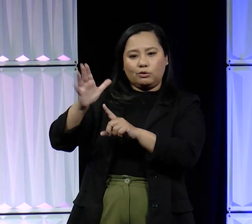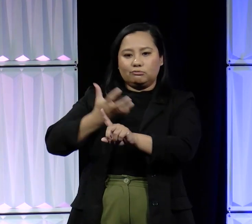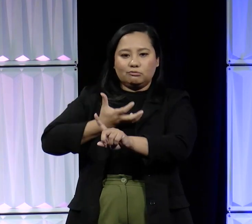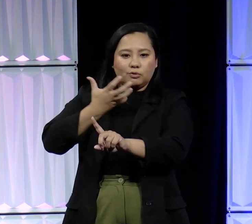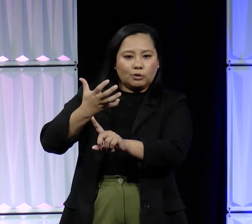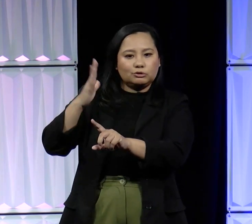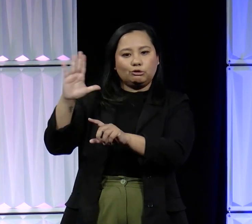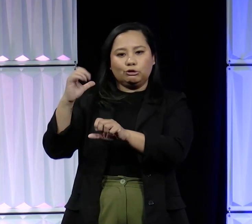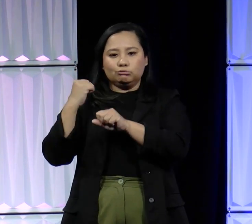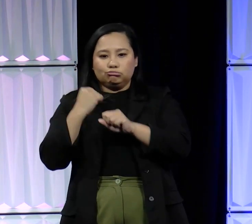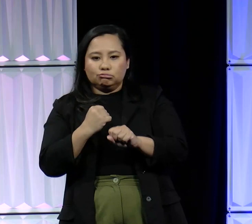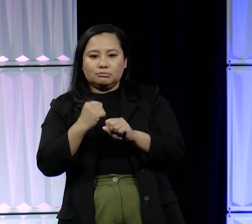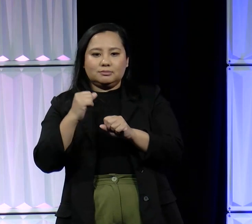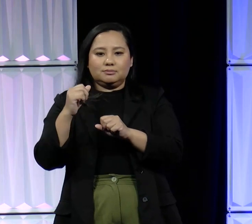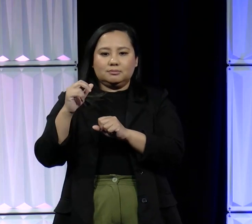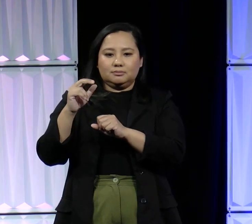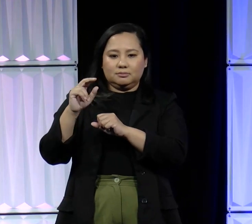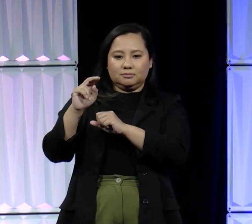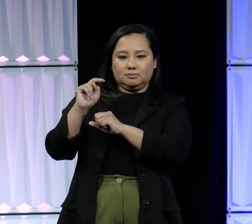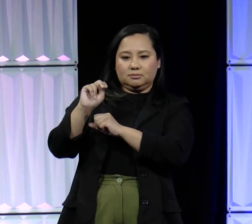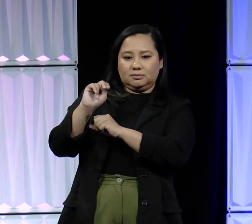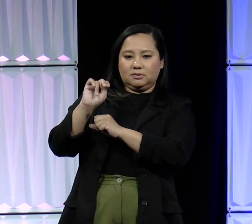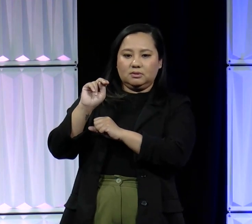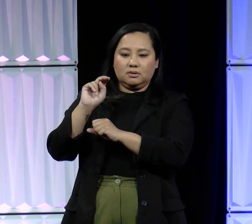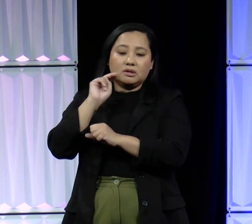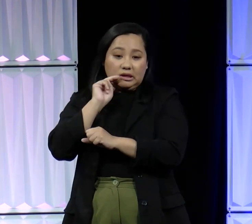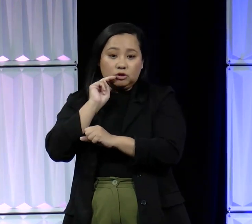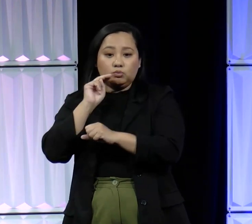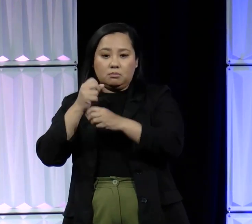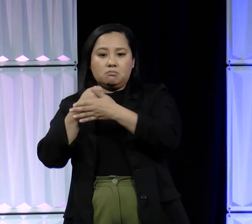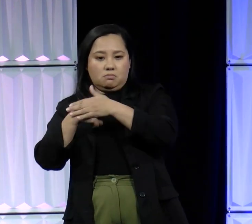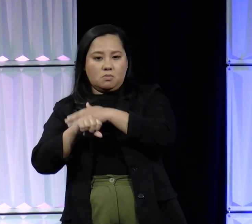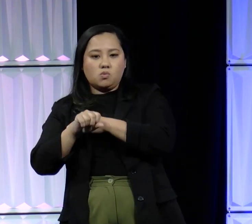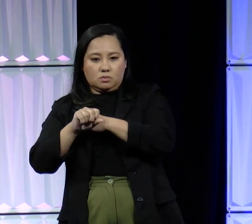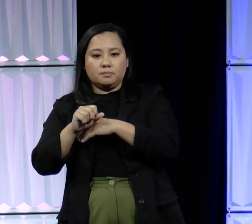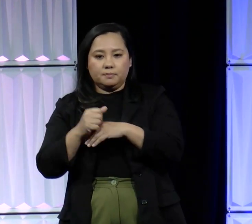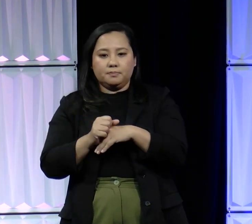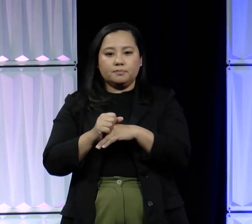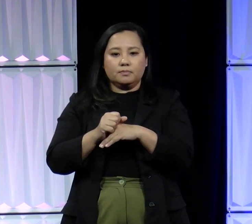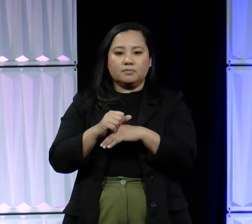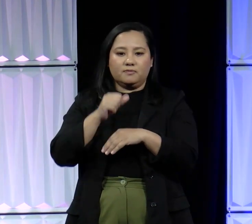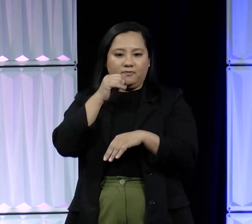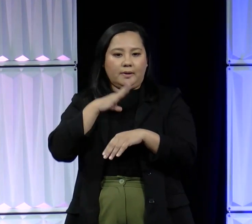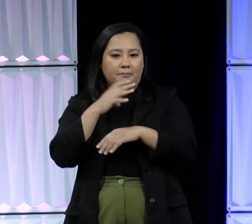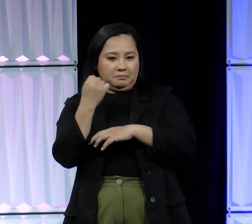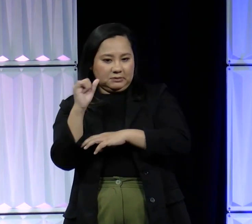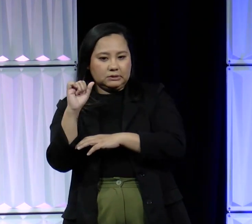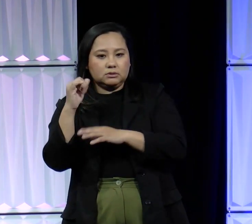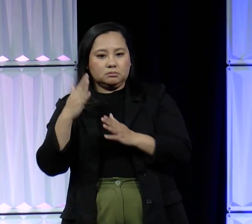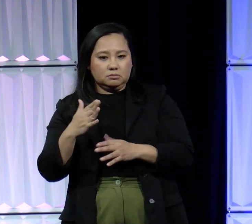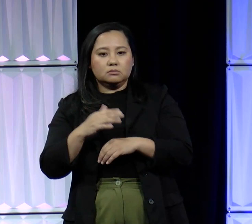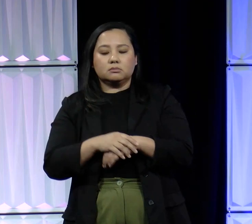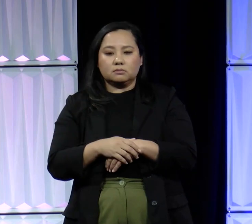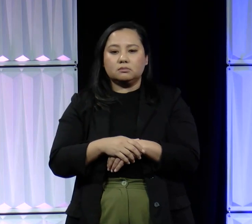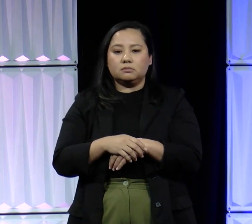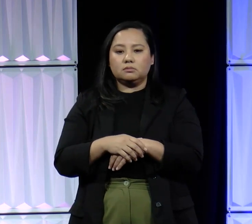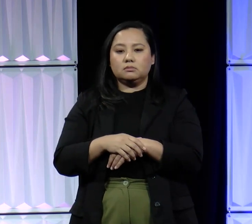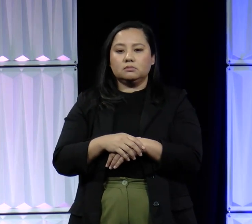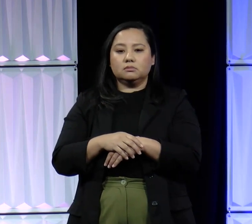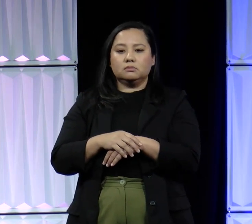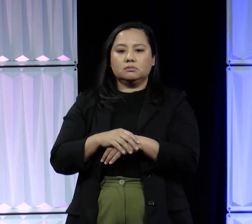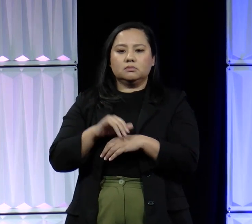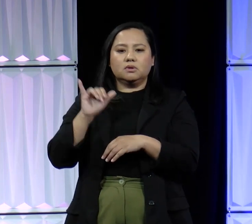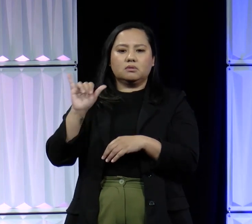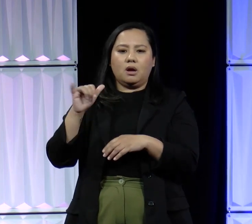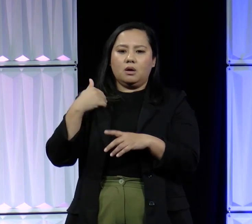feminist, and warns that if we hear only a single story, the one perspective, it can lead us to default